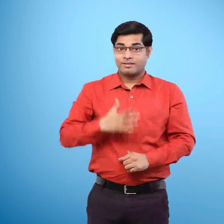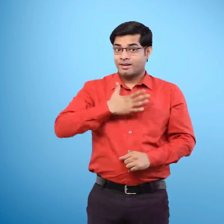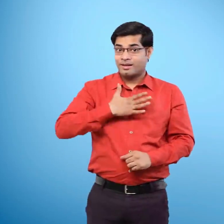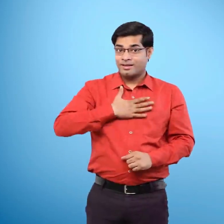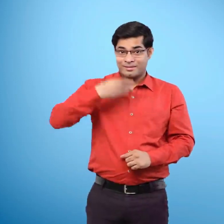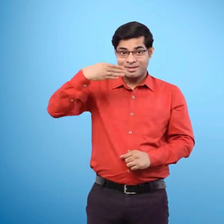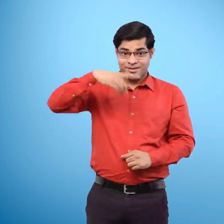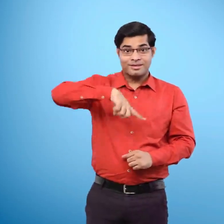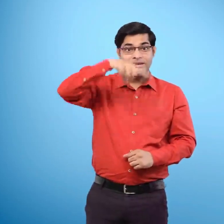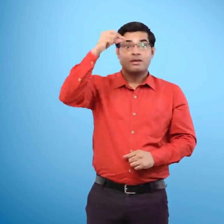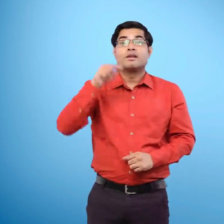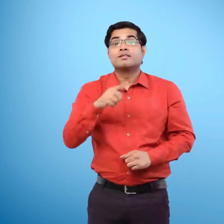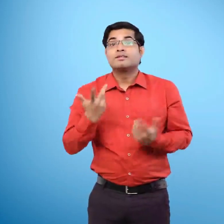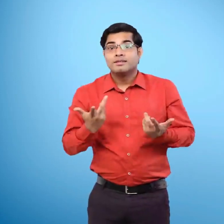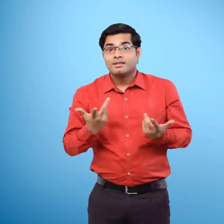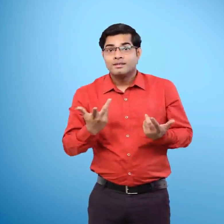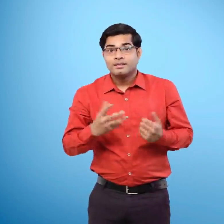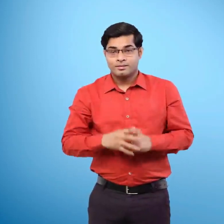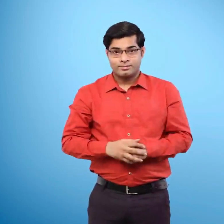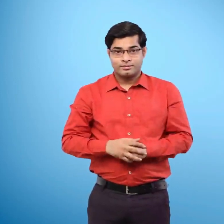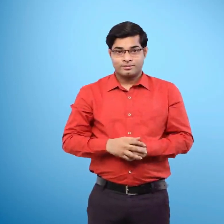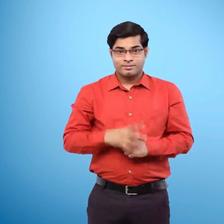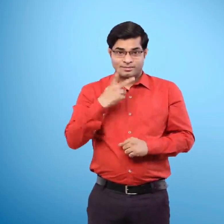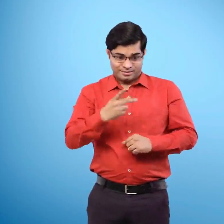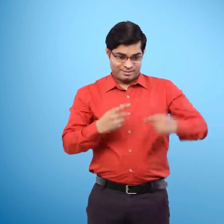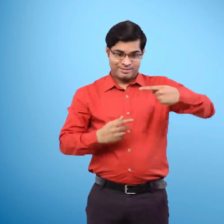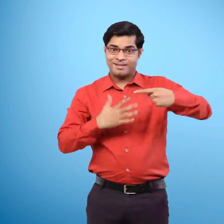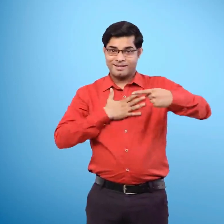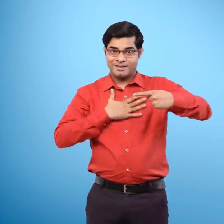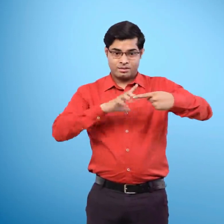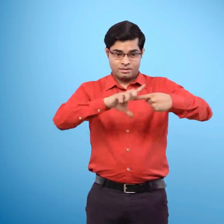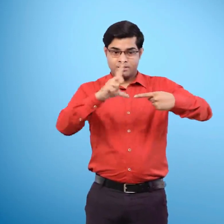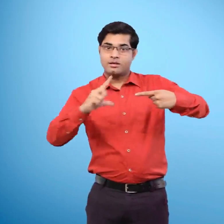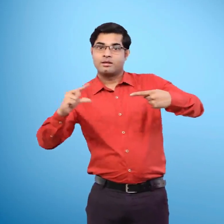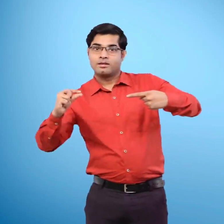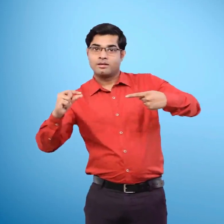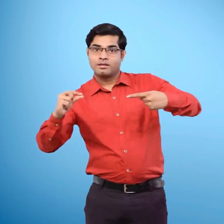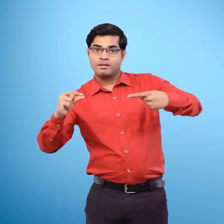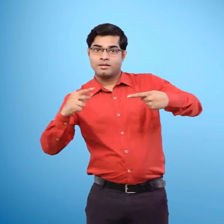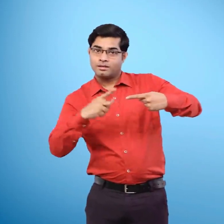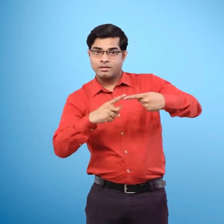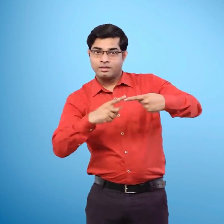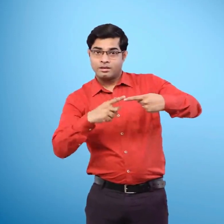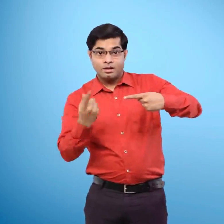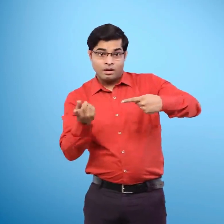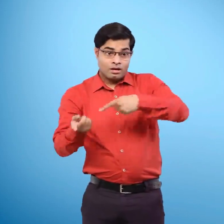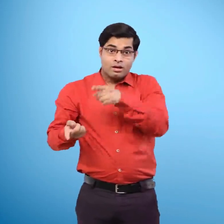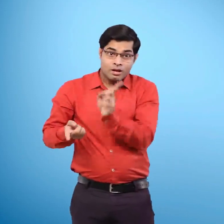This pattern repeats arrangement of 2 leaves. The 2 leaves are arranged in sleeping line with the stems of